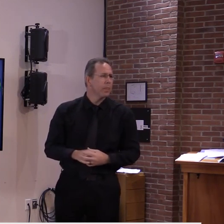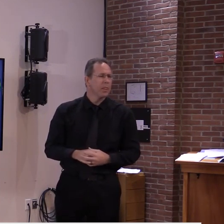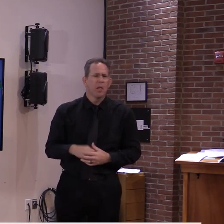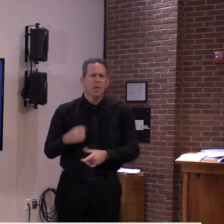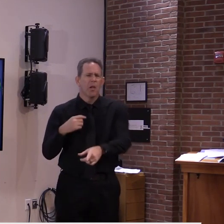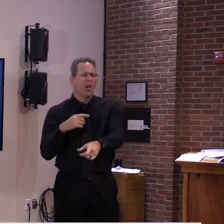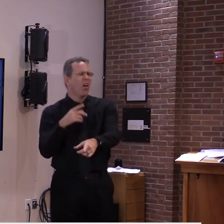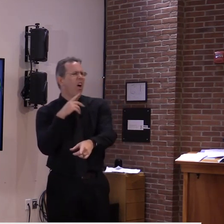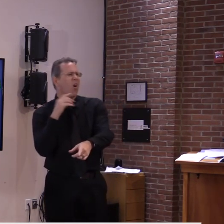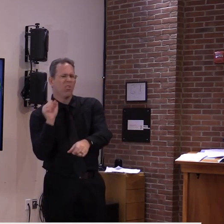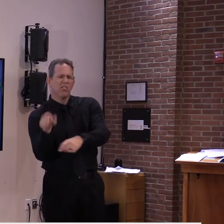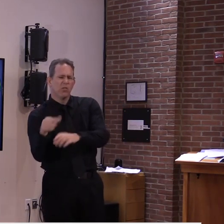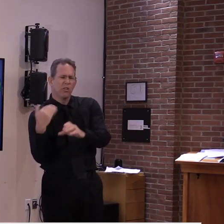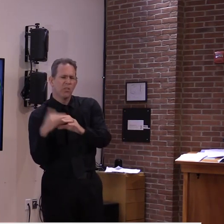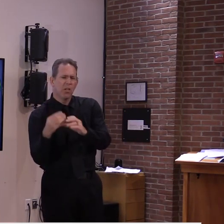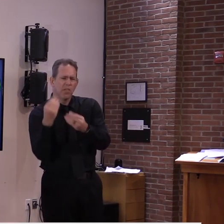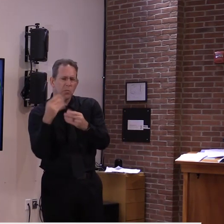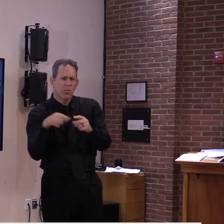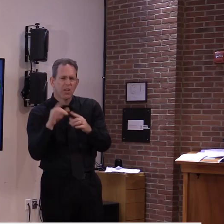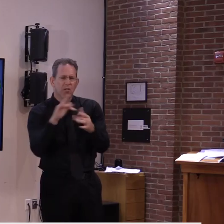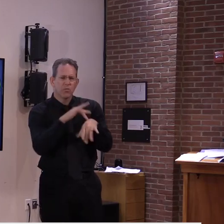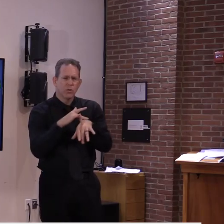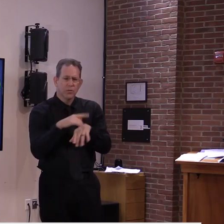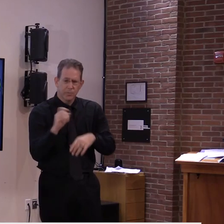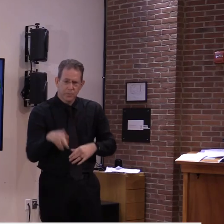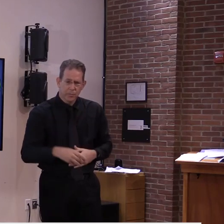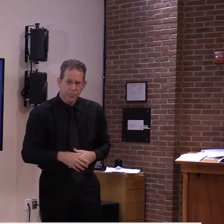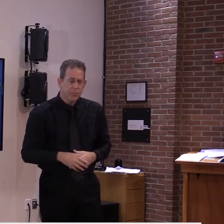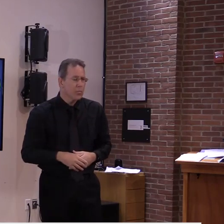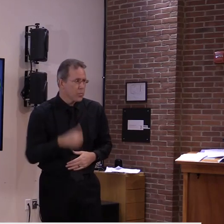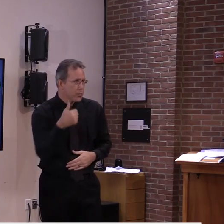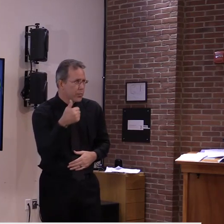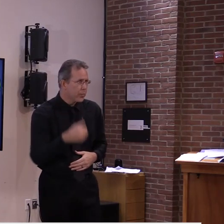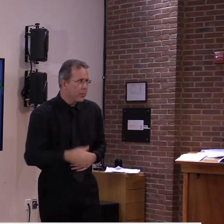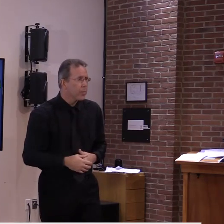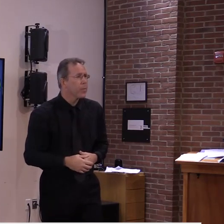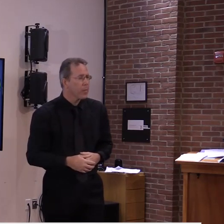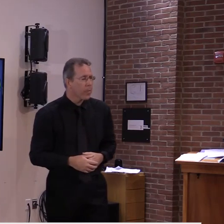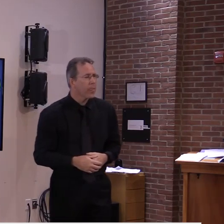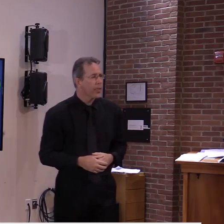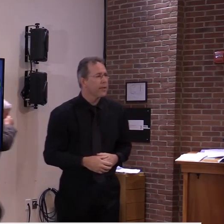Okay, thank you. Lisa Rathke, EAP.